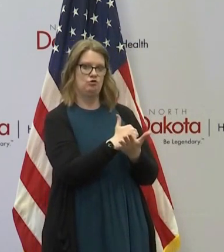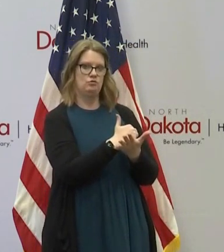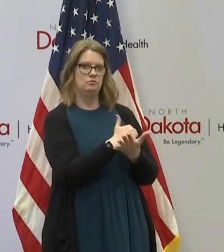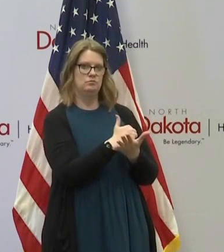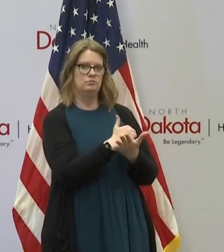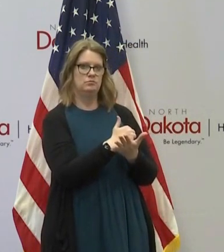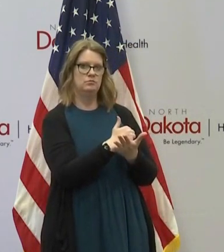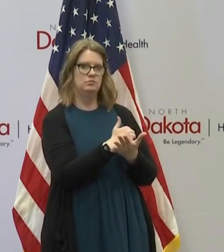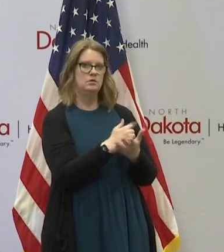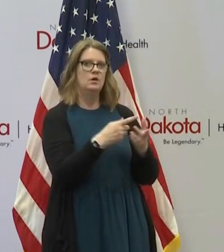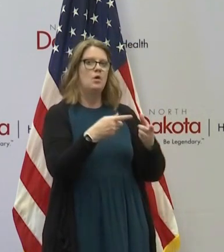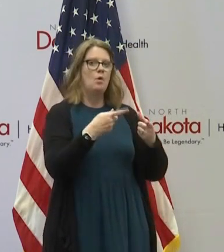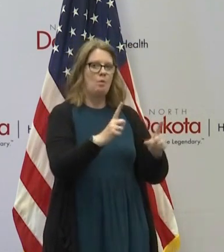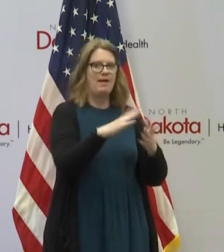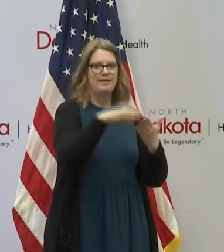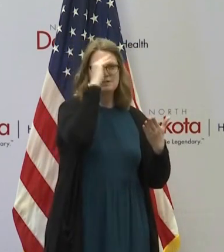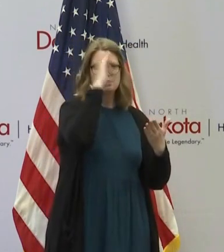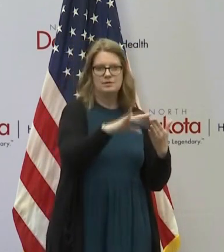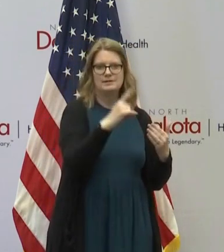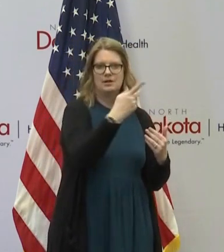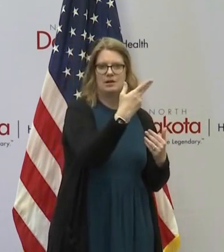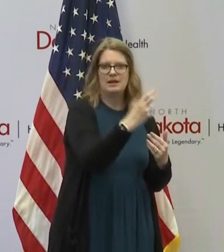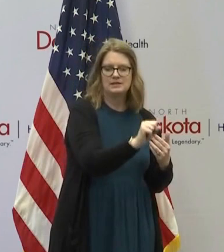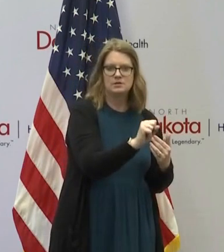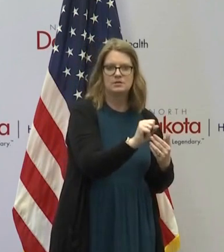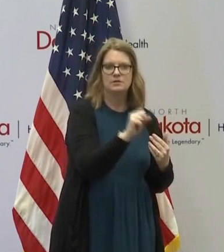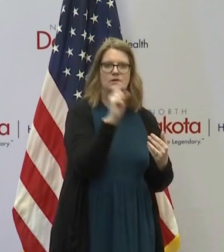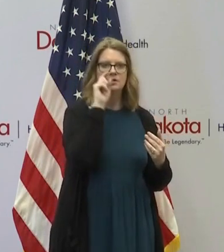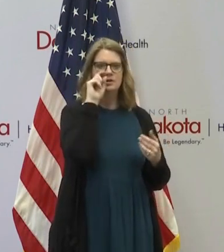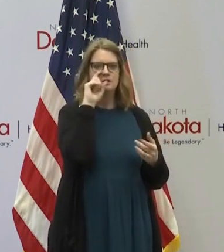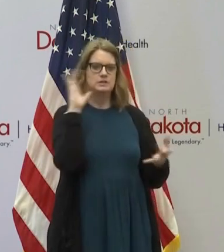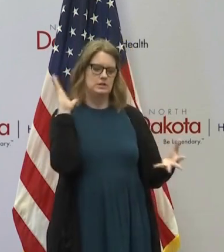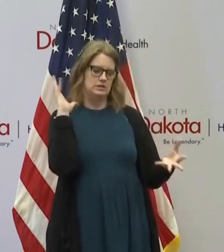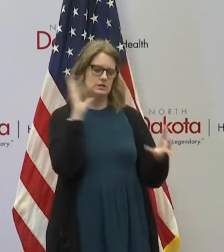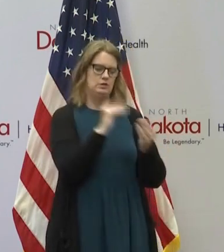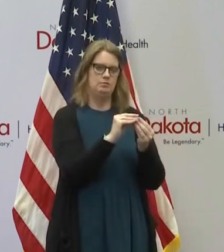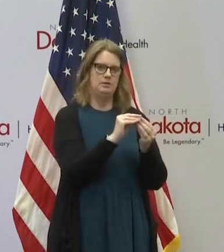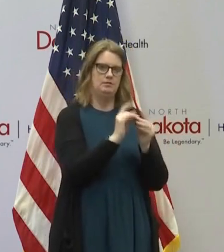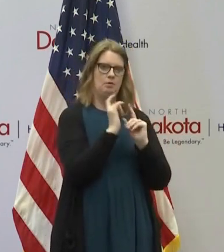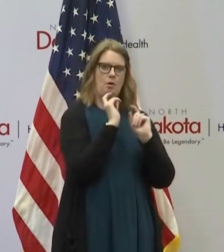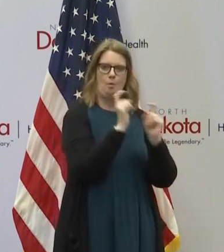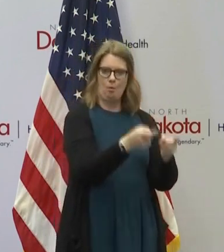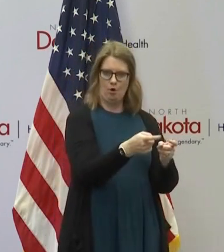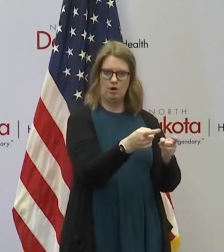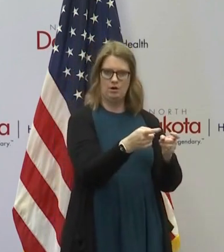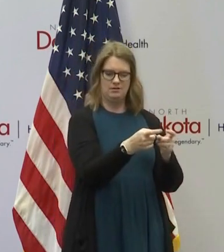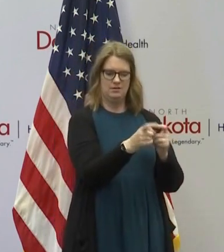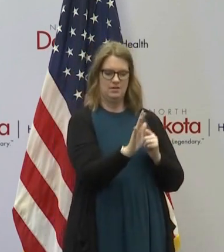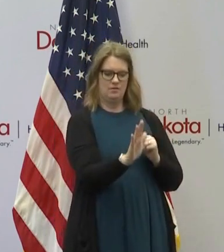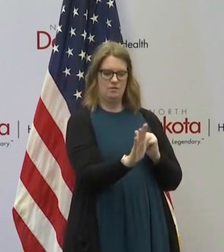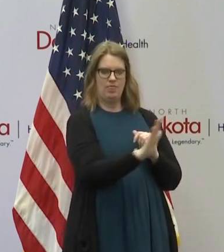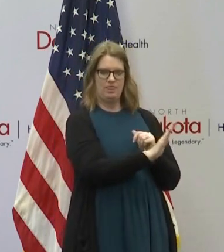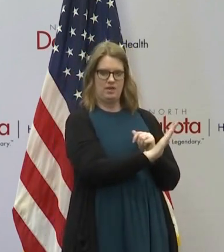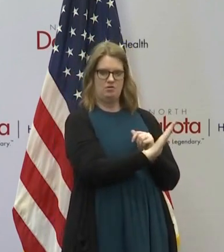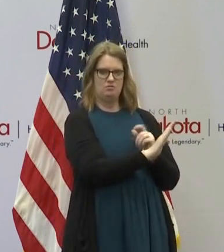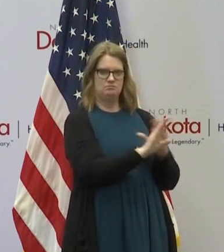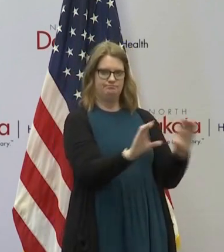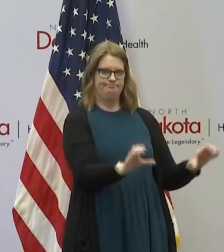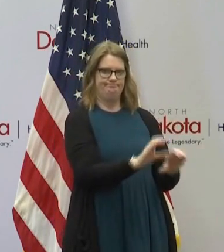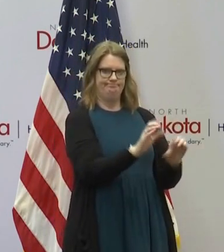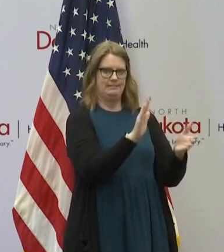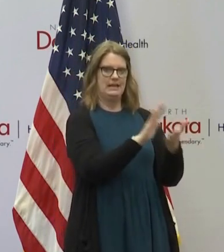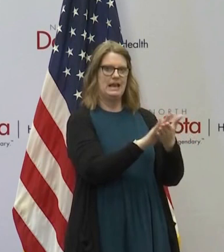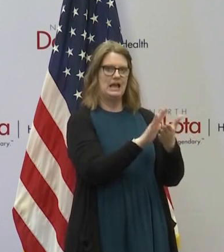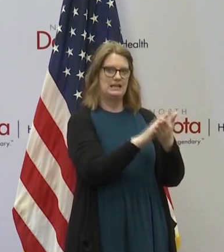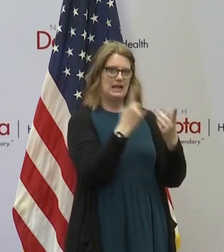the students are in high school, and it's a cumulative scholarship that's awarded for their performance and their